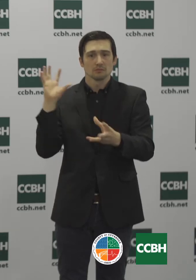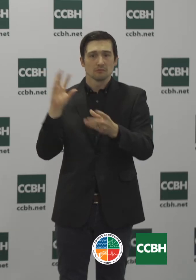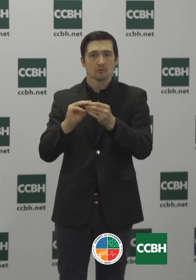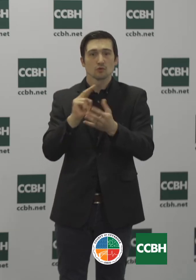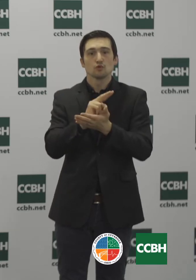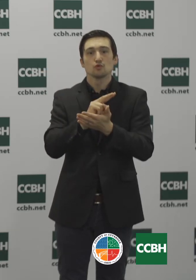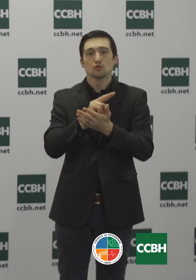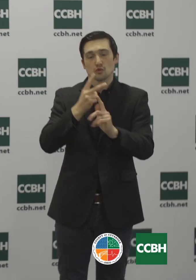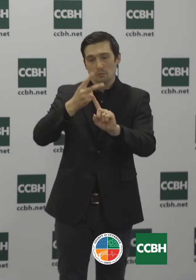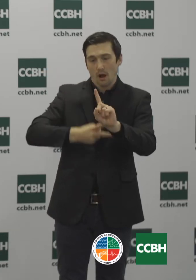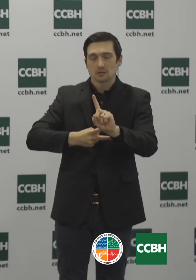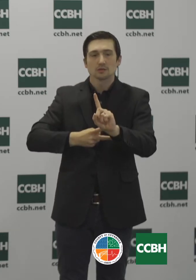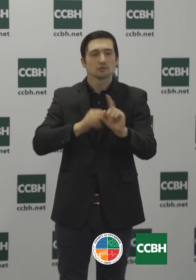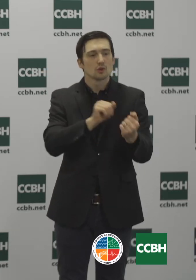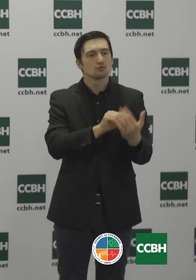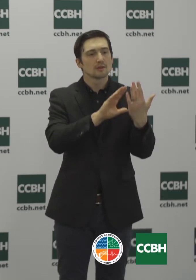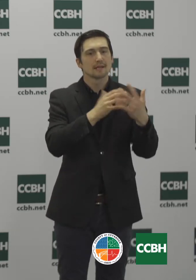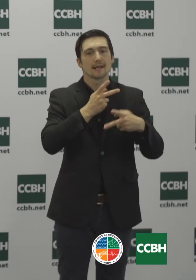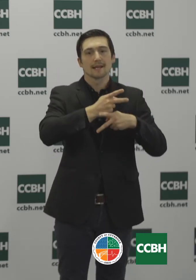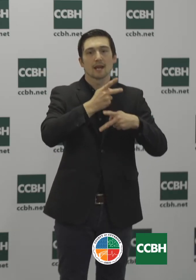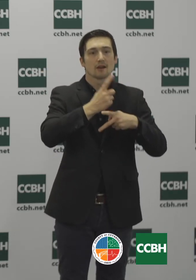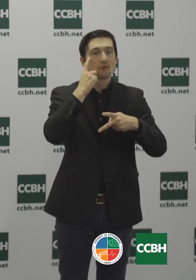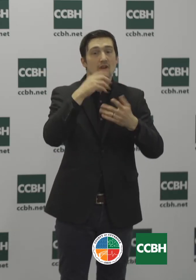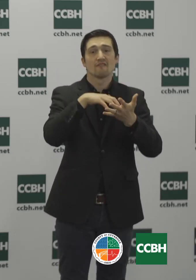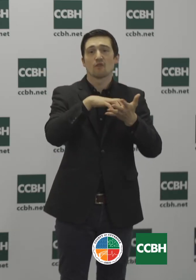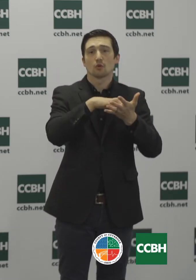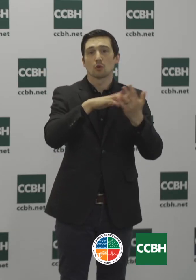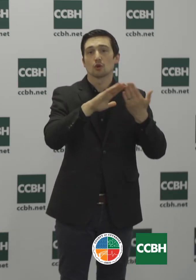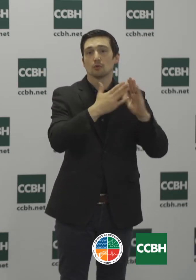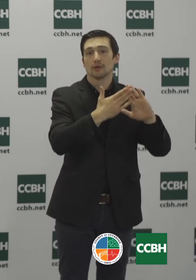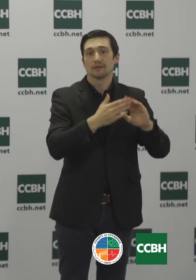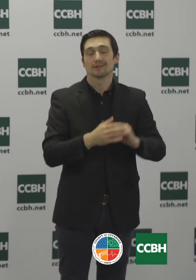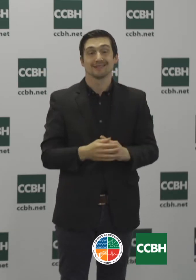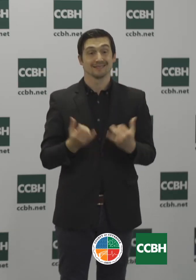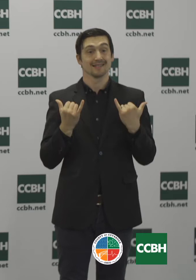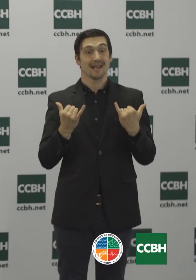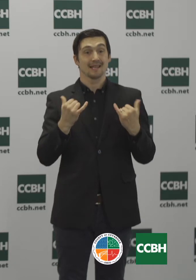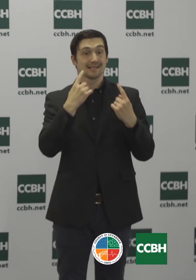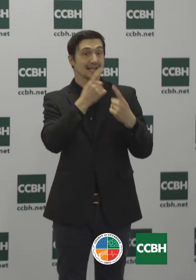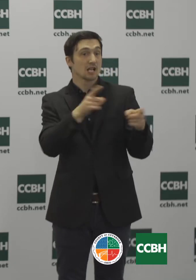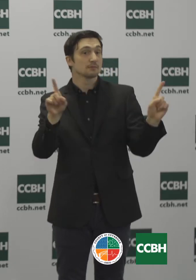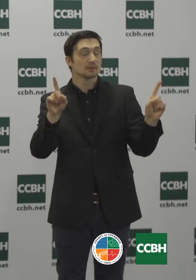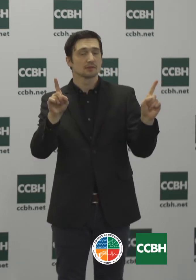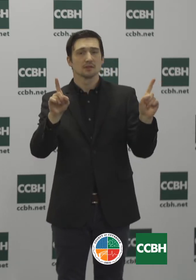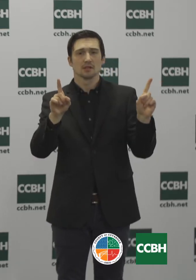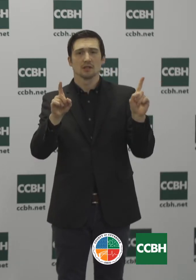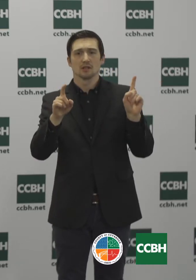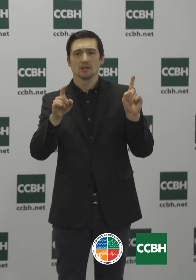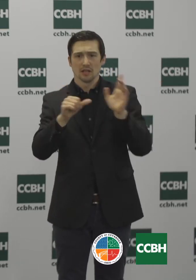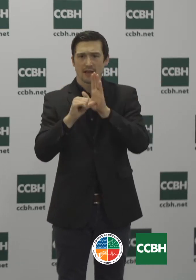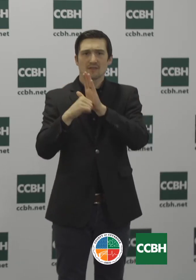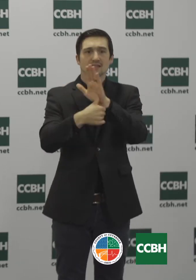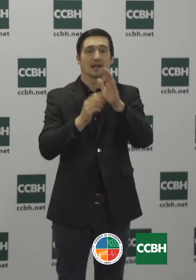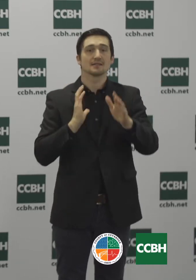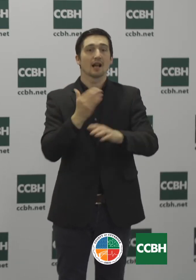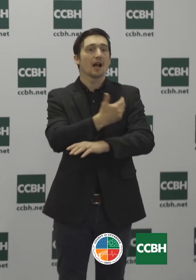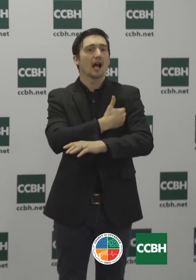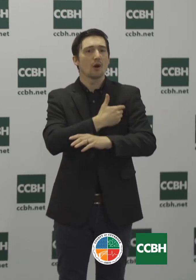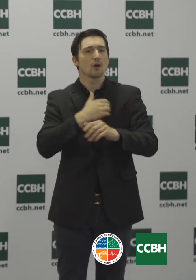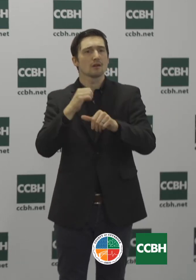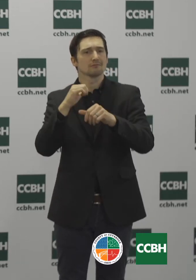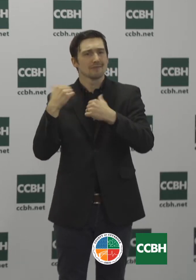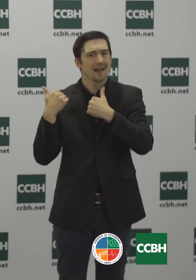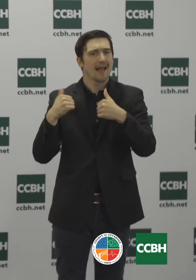care for the vulnerable communities. Today's announcement highlights our collective efforts to protect the